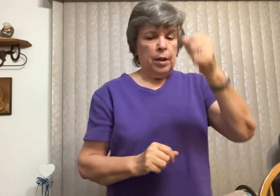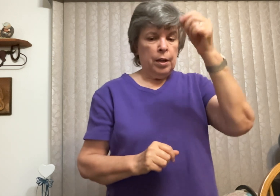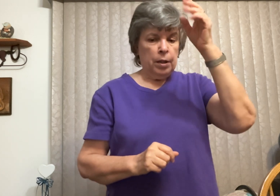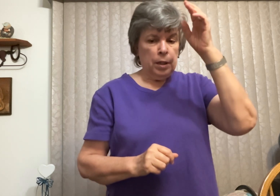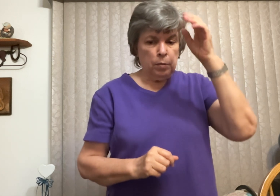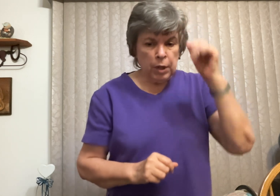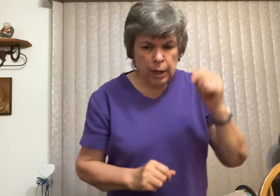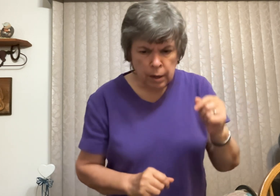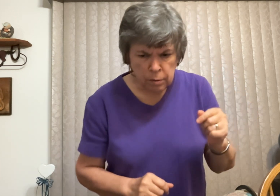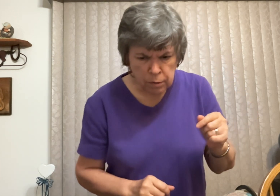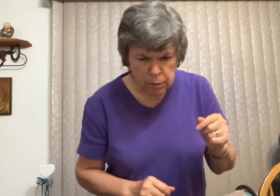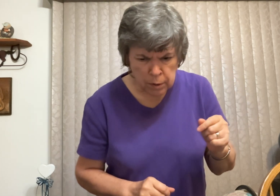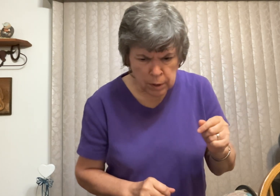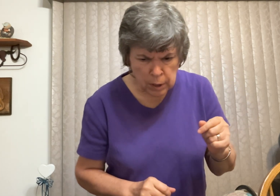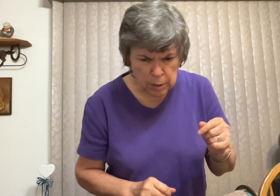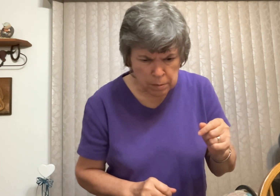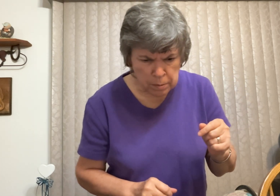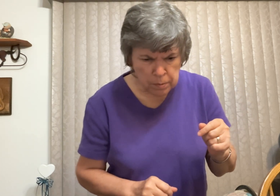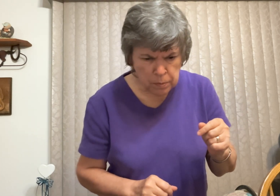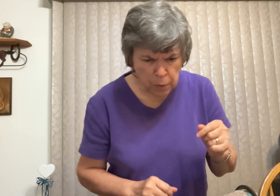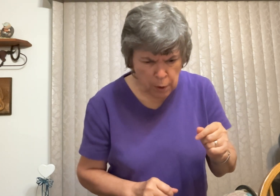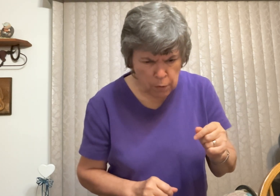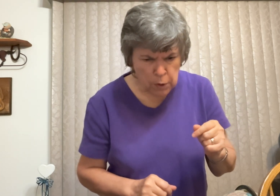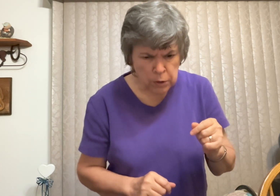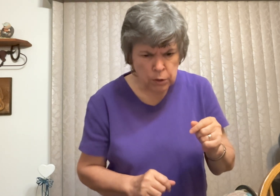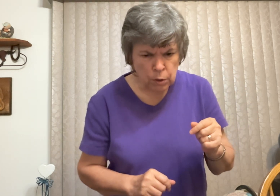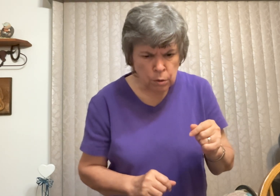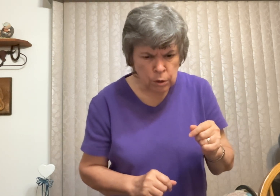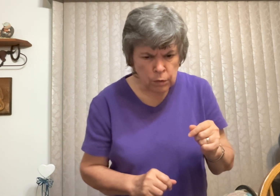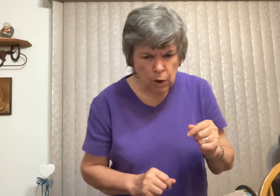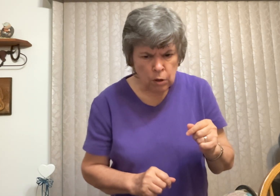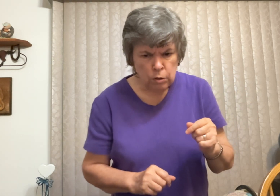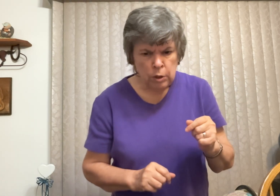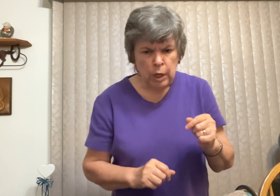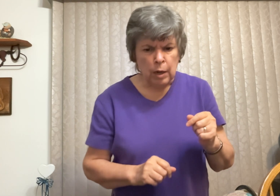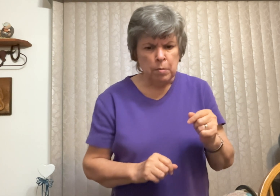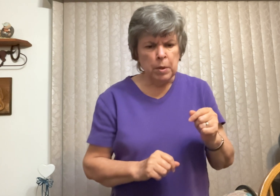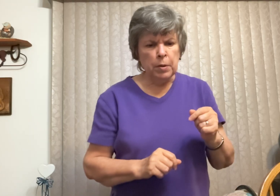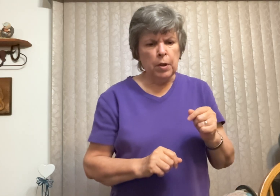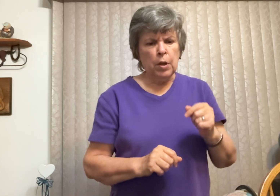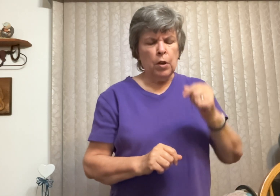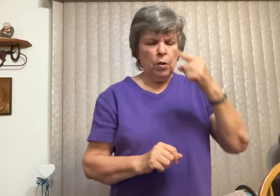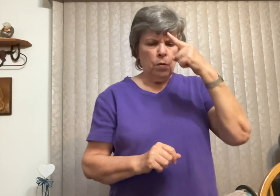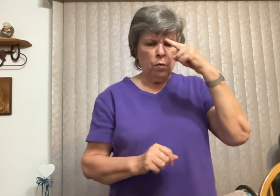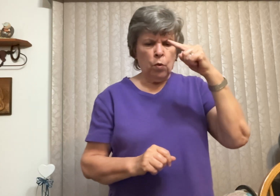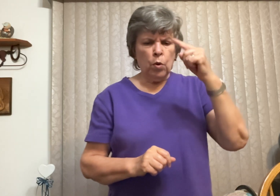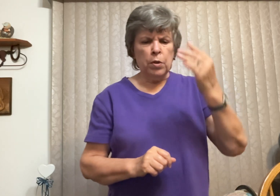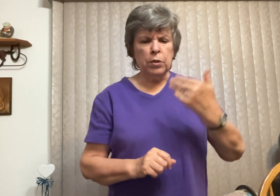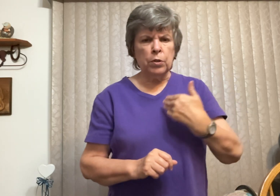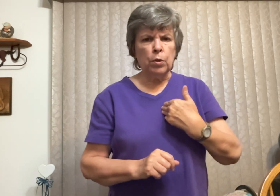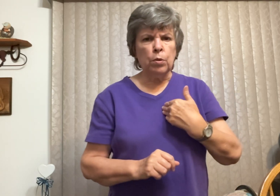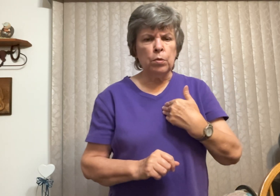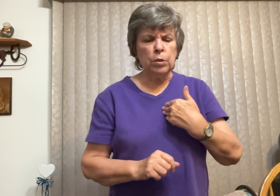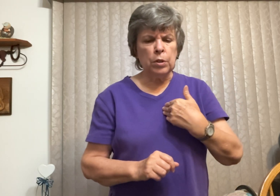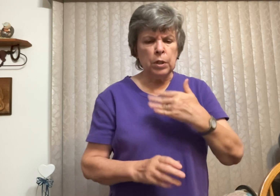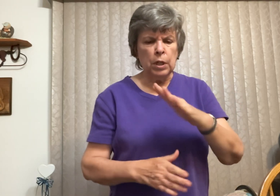And then we have, for the souls of all who'd come, for the souls